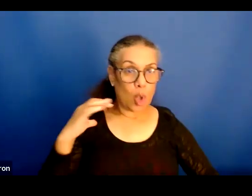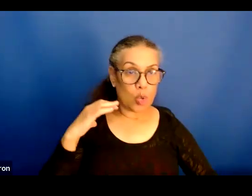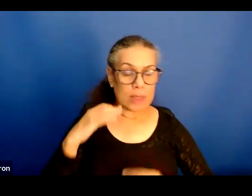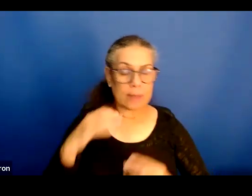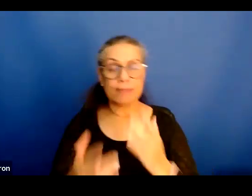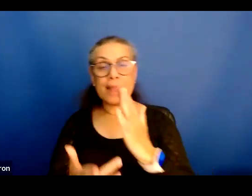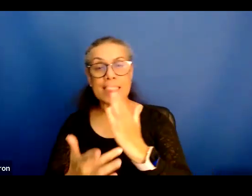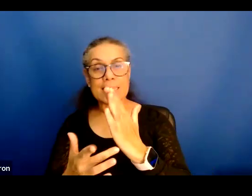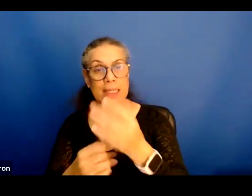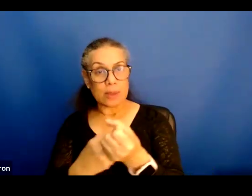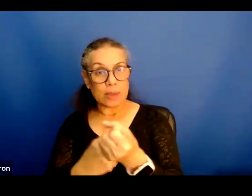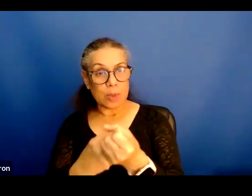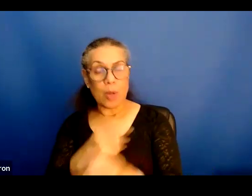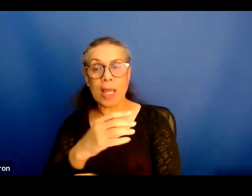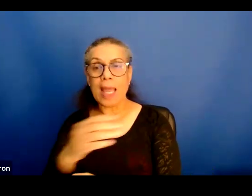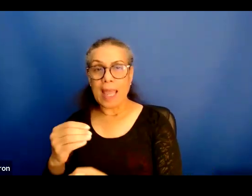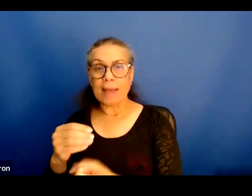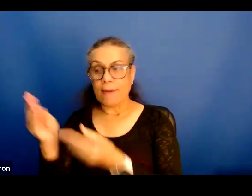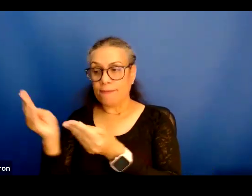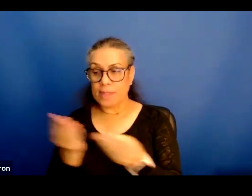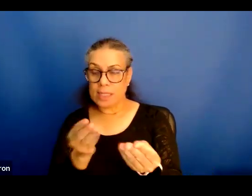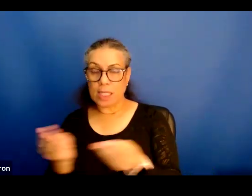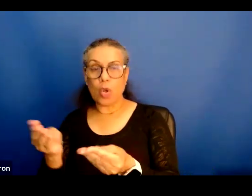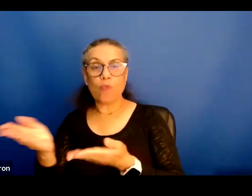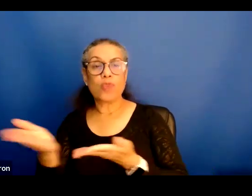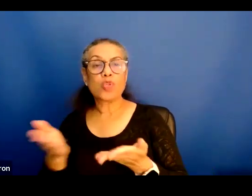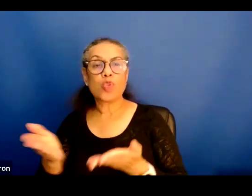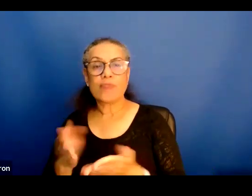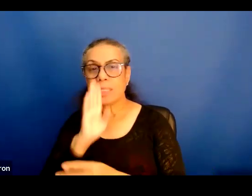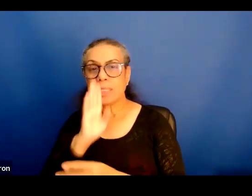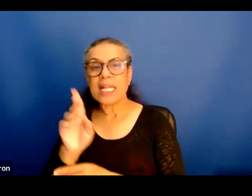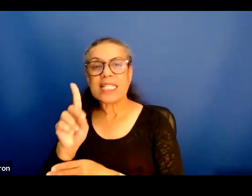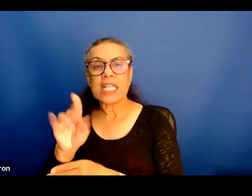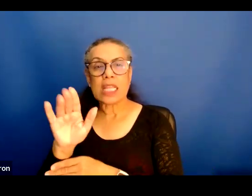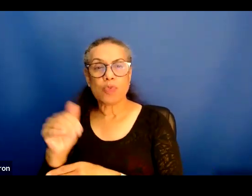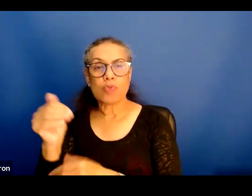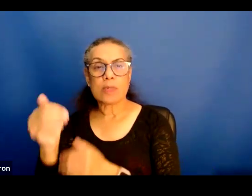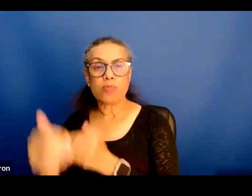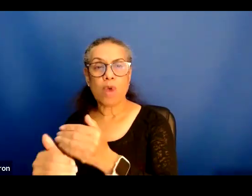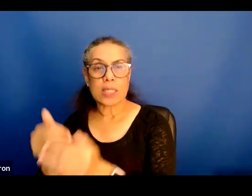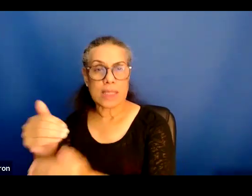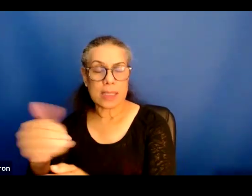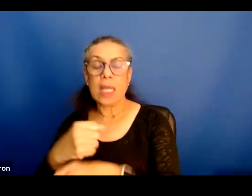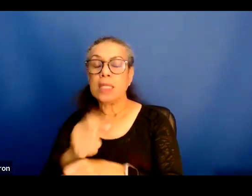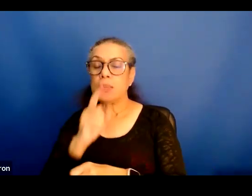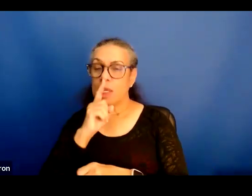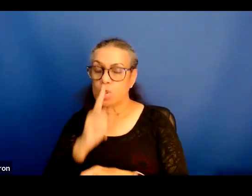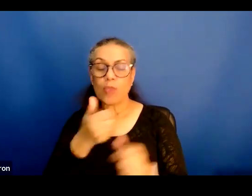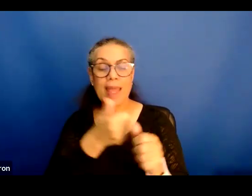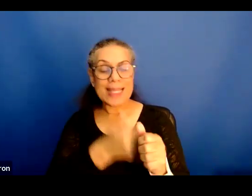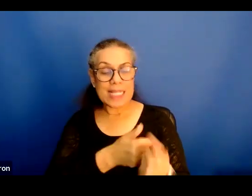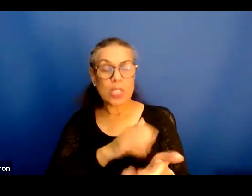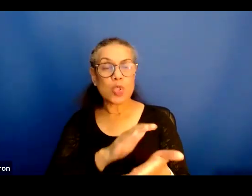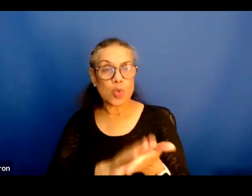technical assistance, and facilitation of the service delivery determination process, ensuring every school